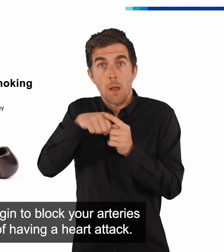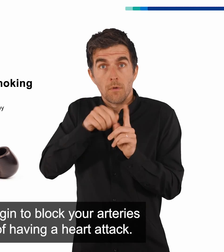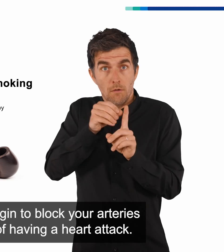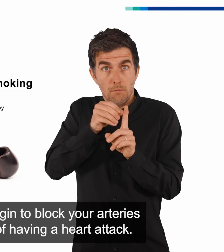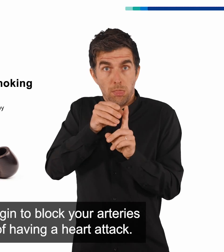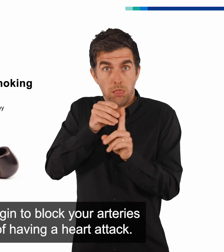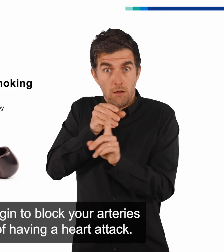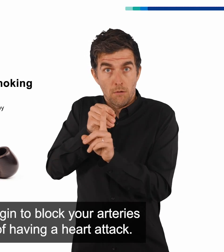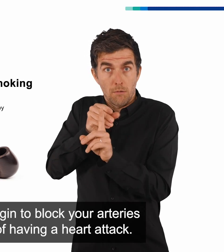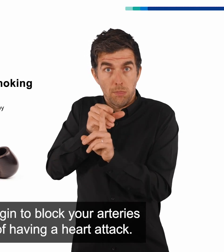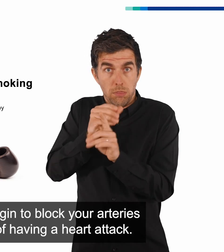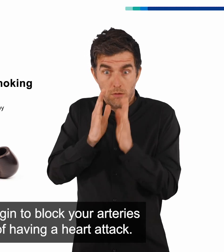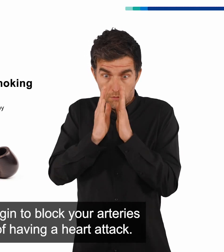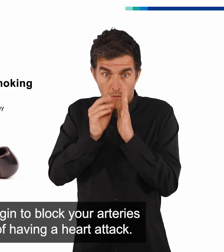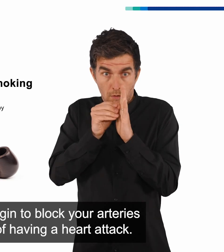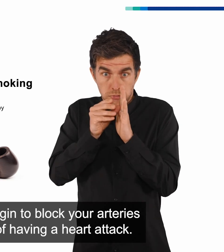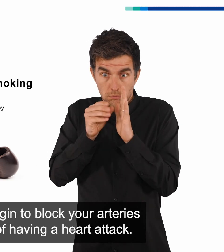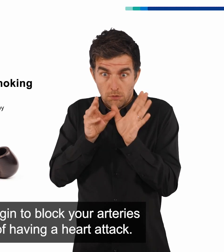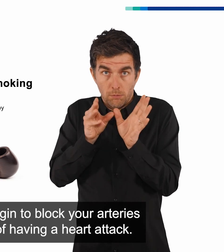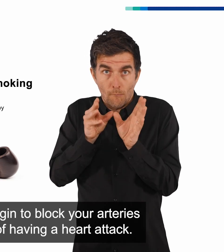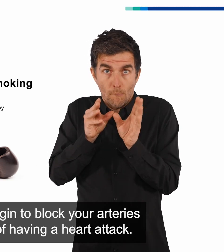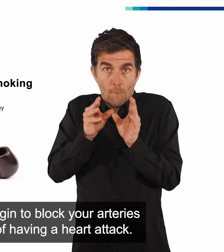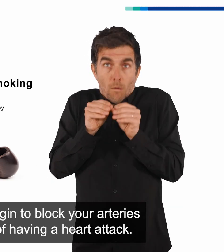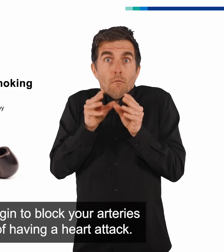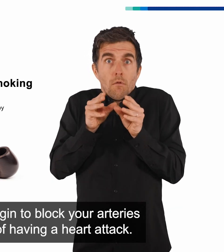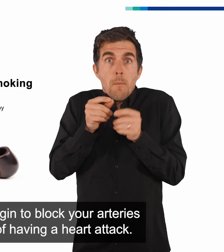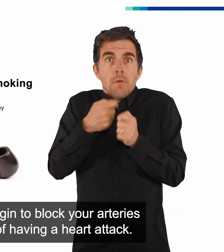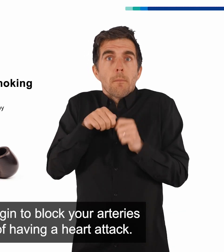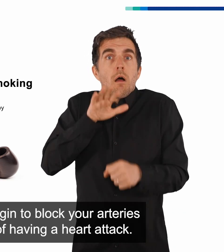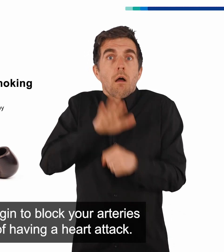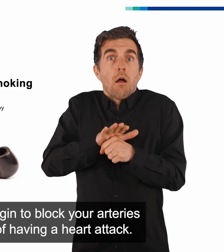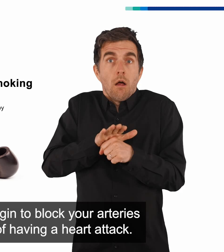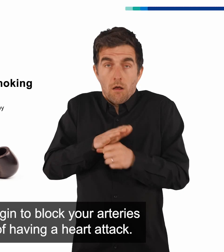beat fast. There are many ways to stop smoking.